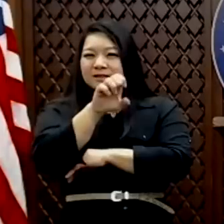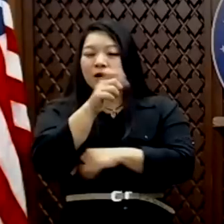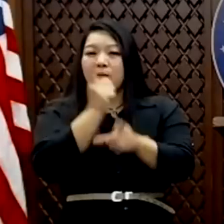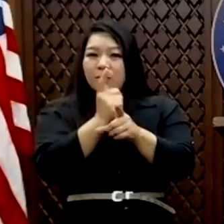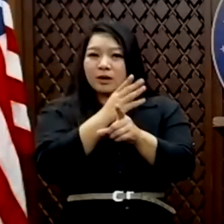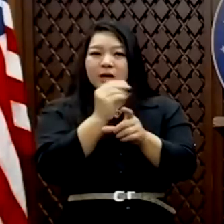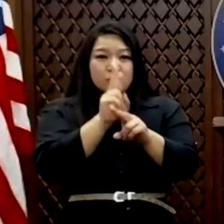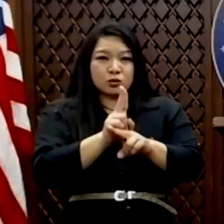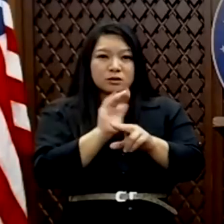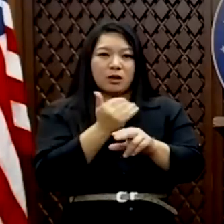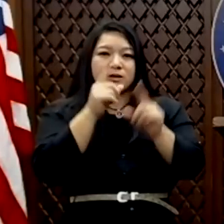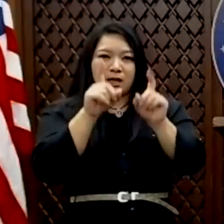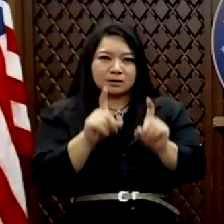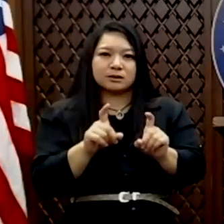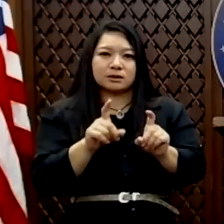our testing.